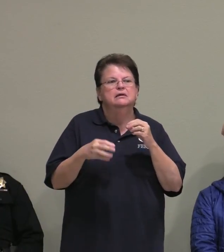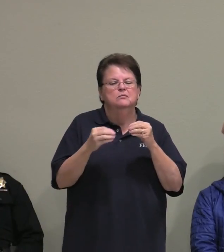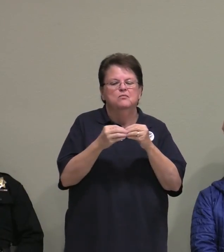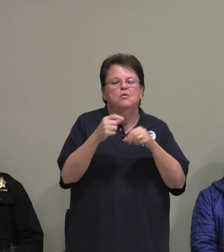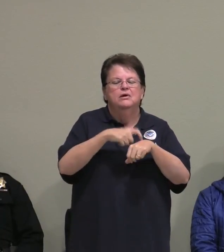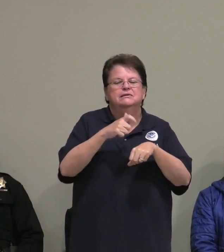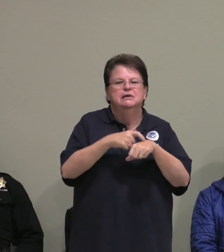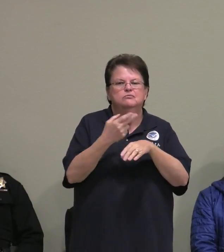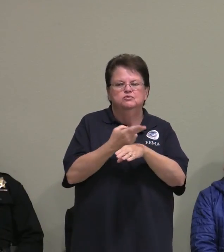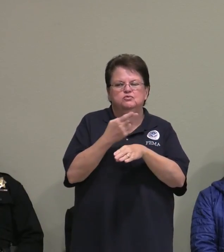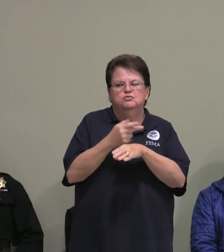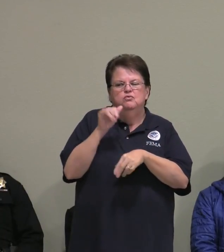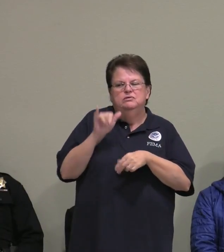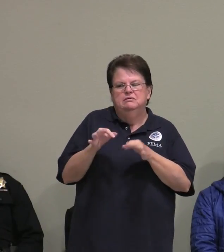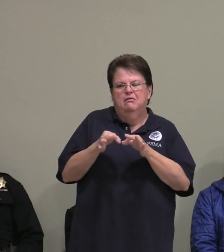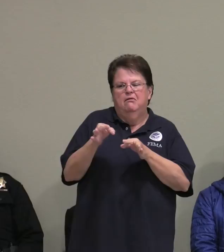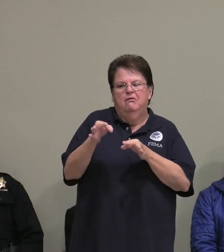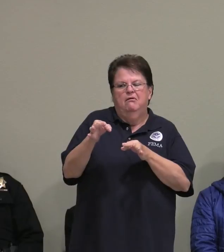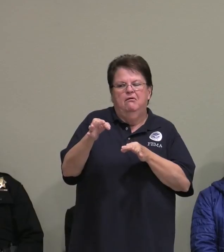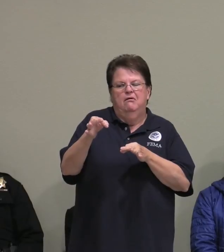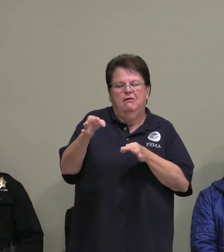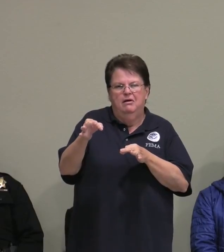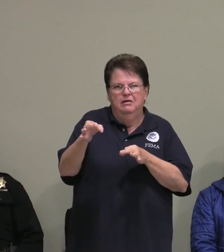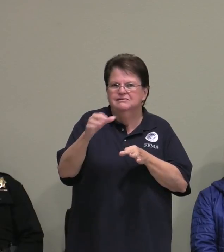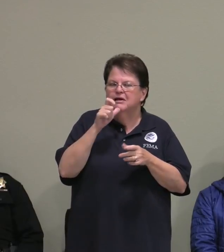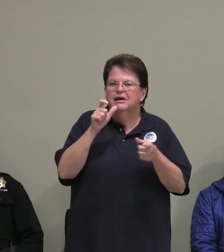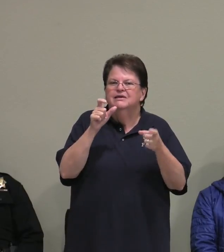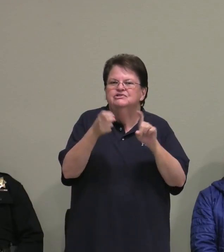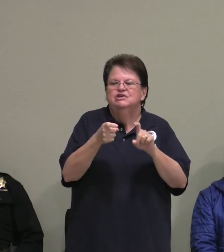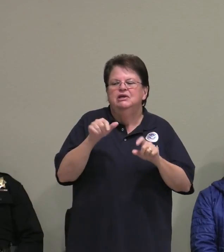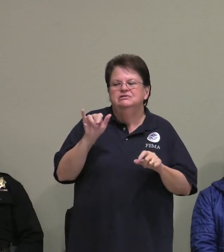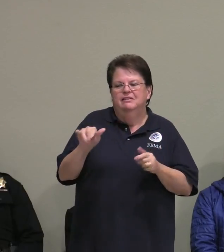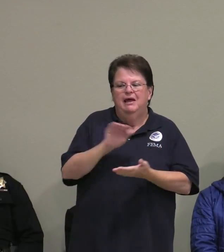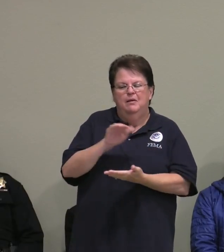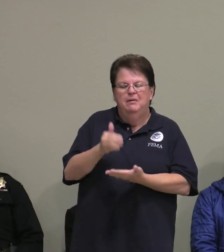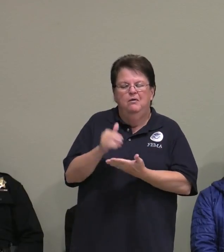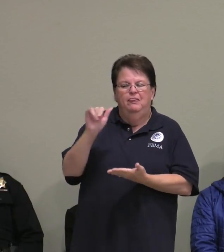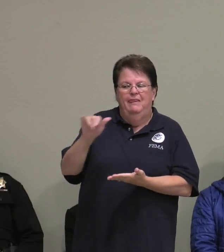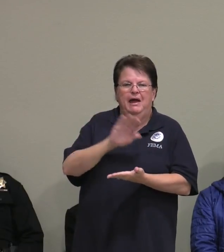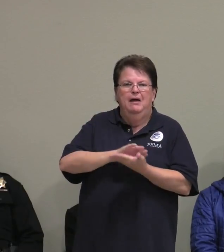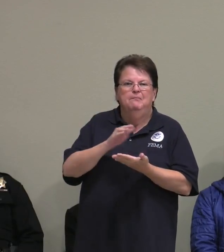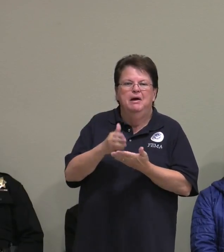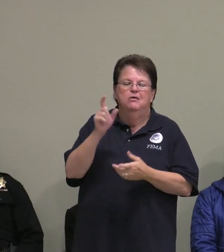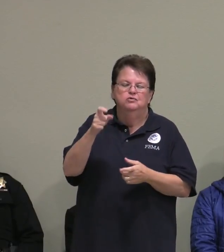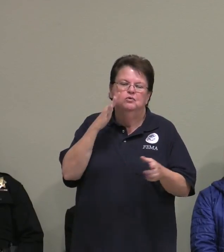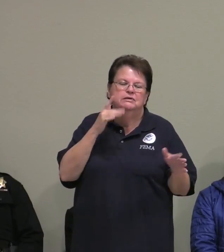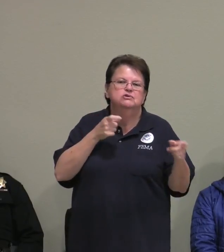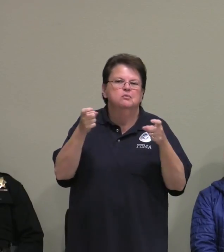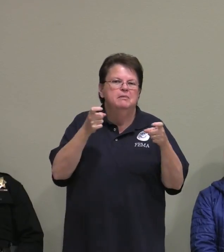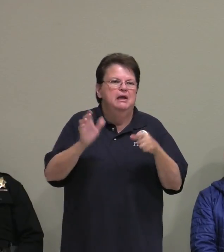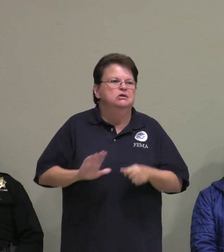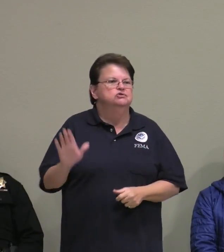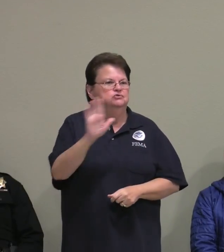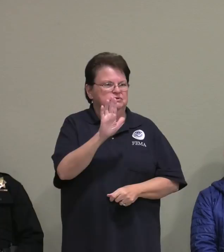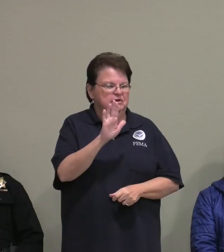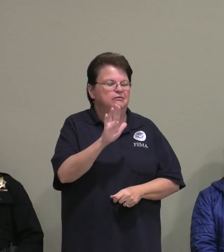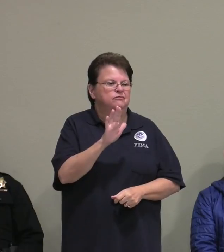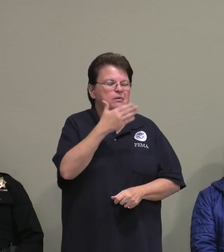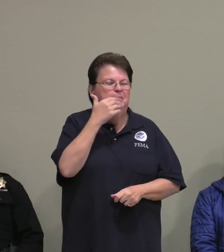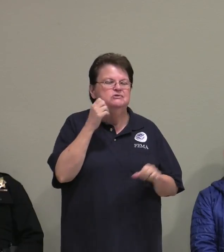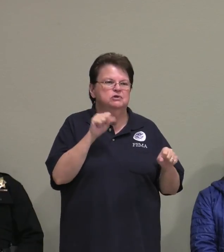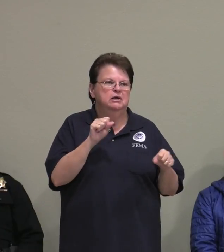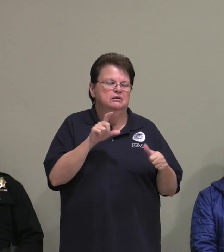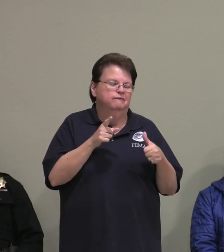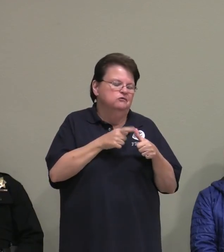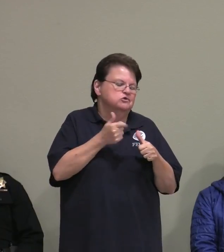use it, but it doesn't change that amount. So you're going to have to manage that amount as best you can. I know in the front